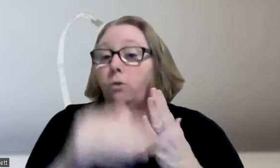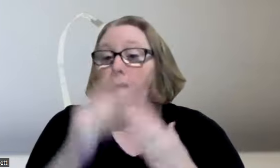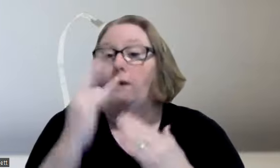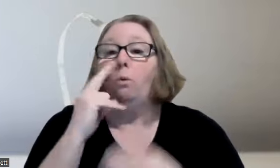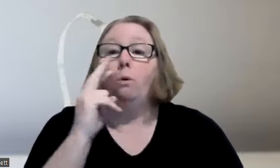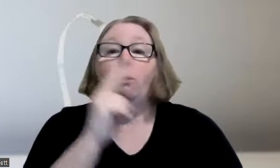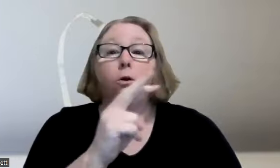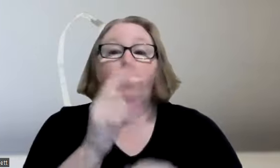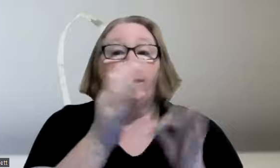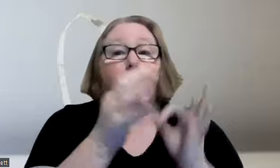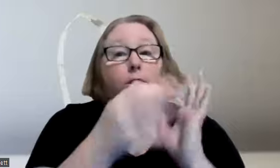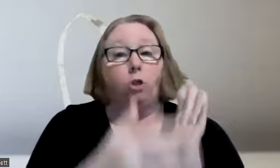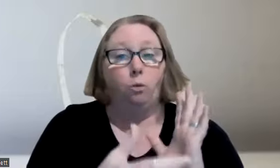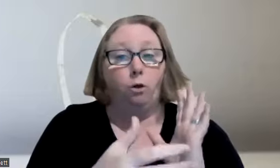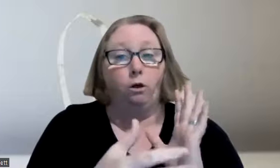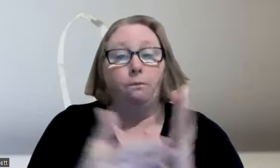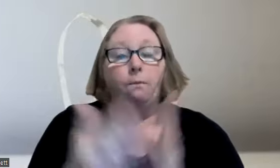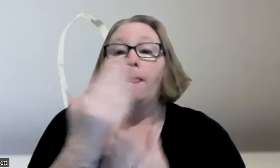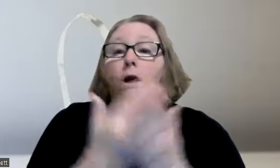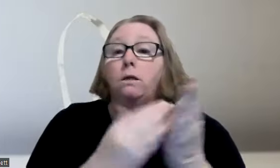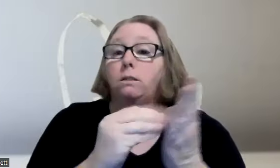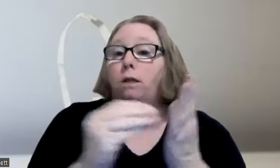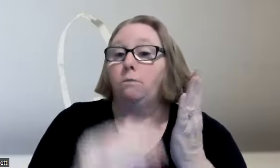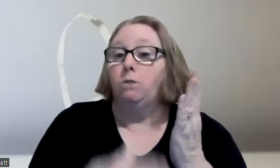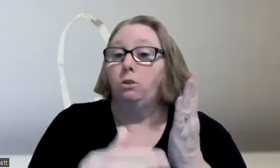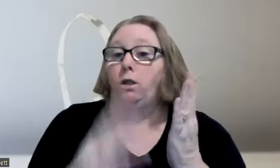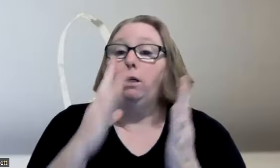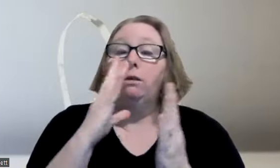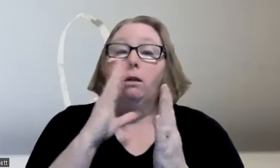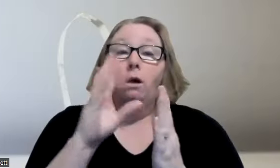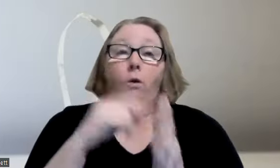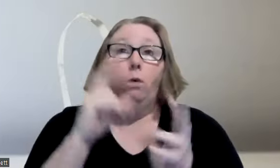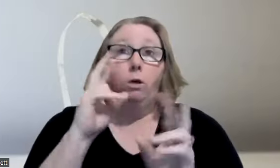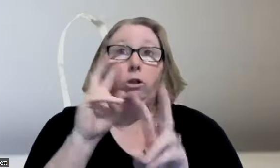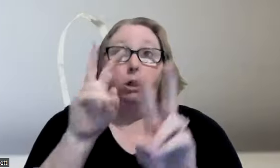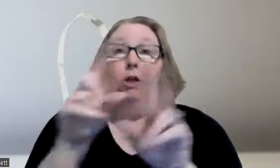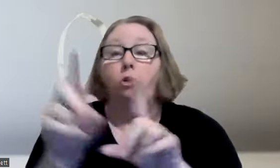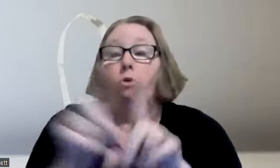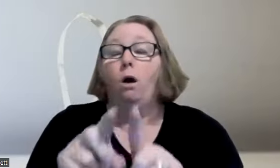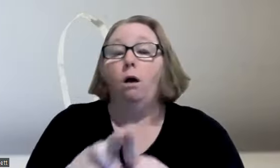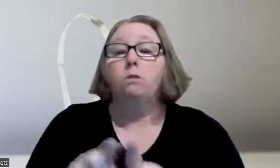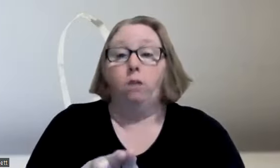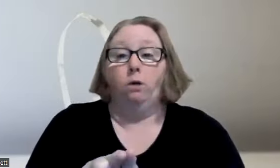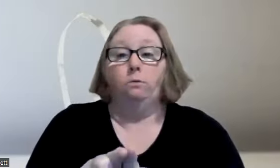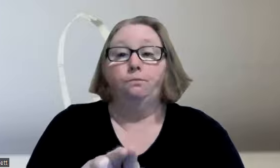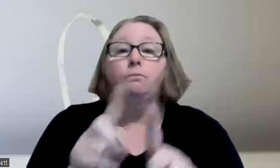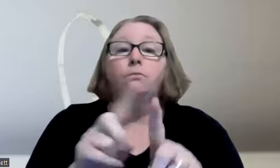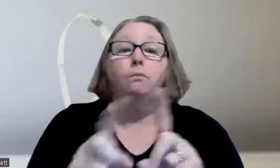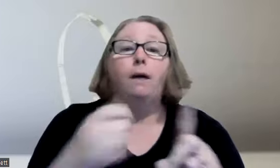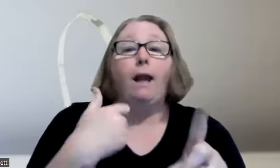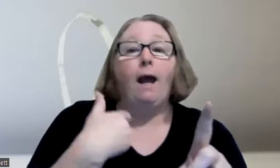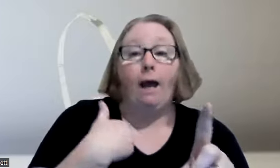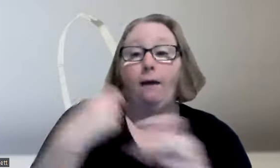student will look at the interpreter. Some students will look at you also, but have